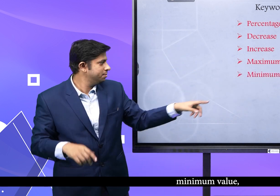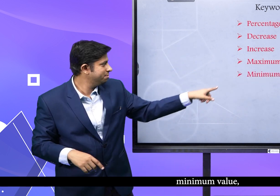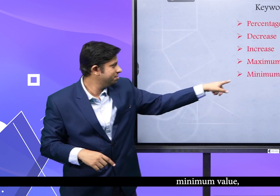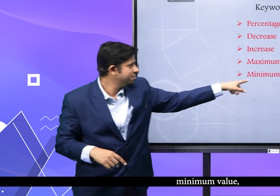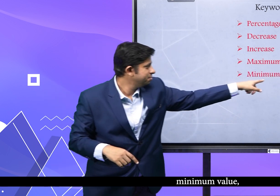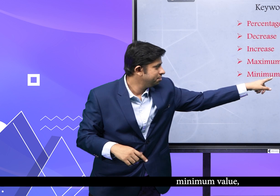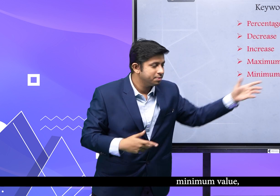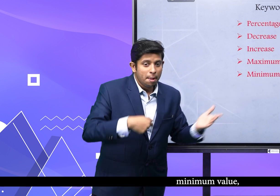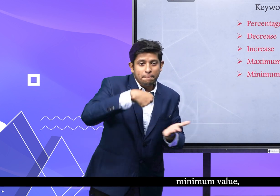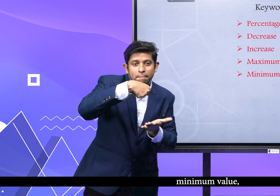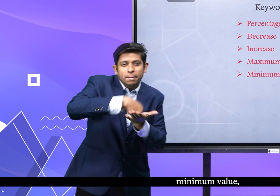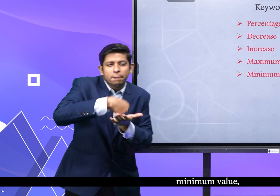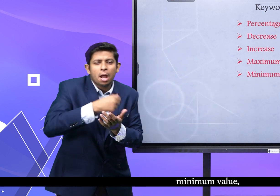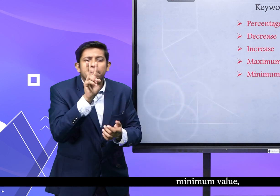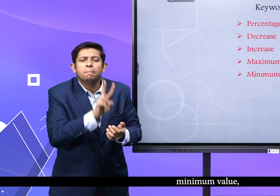minimum value,